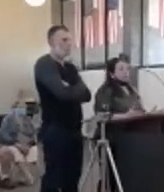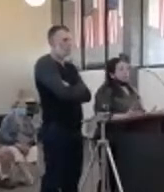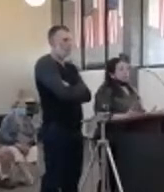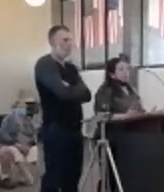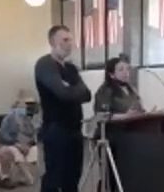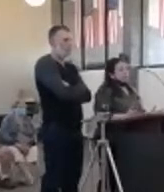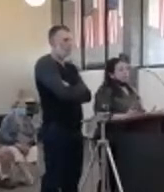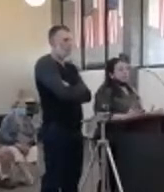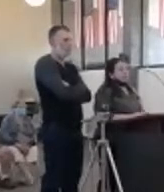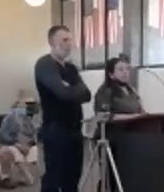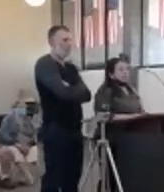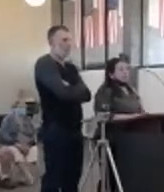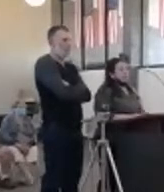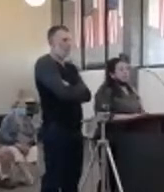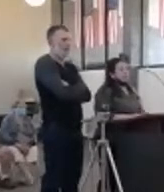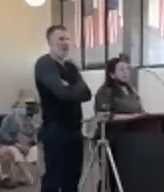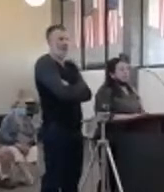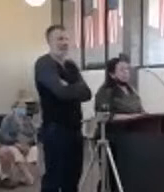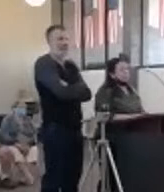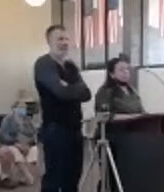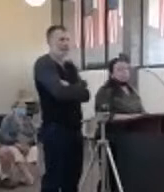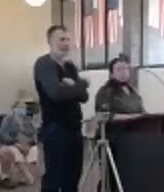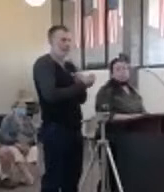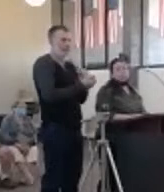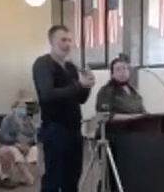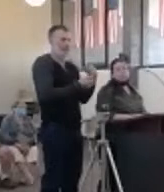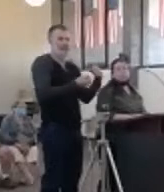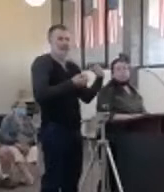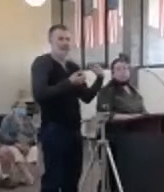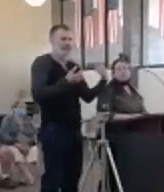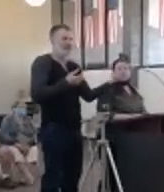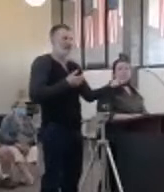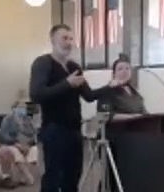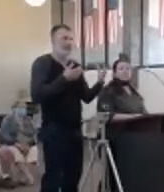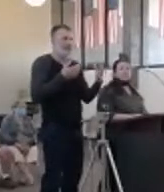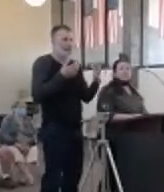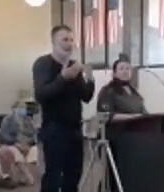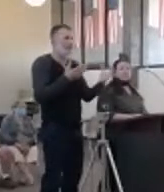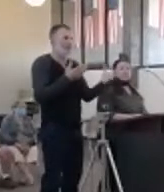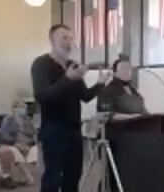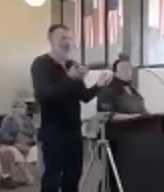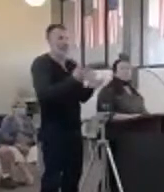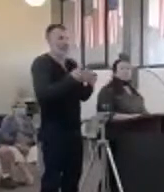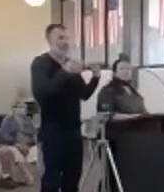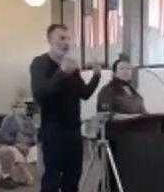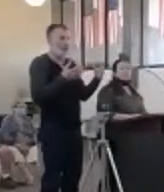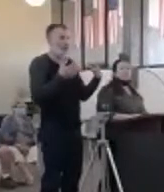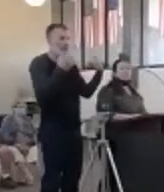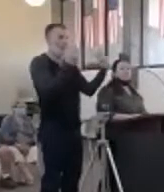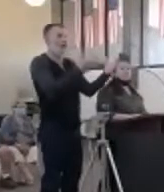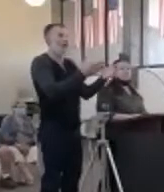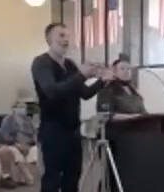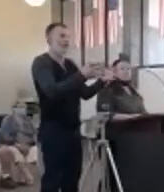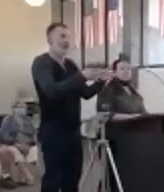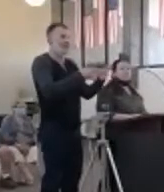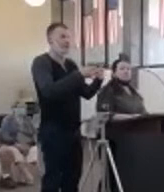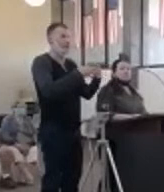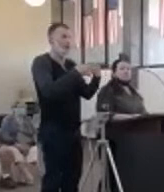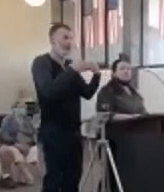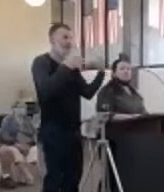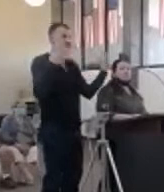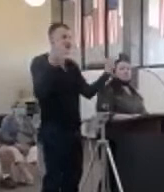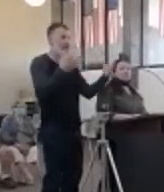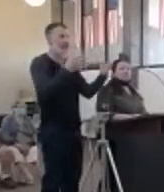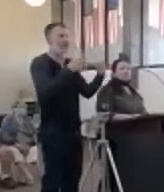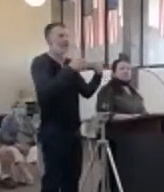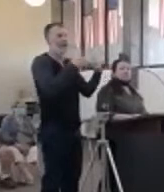about children and their safety too. And I've actually told, like if my sons have a friend come over, I've actually told them, park on the grass so we